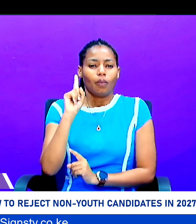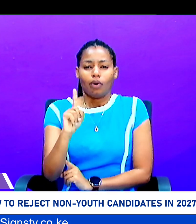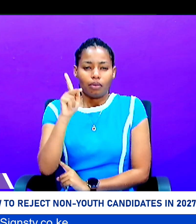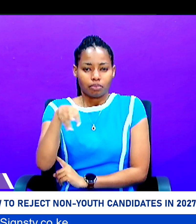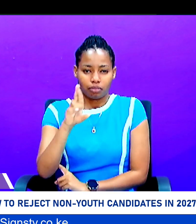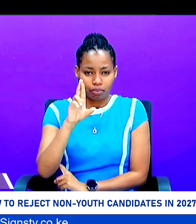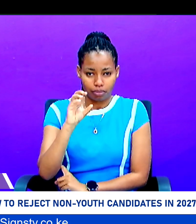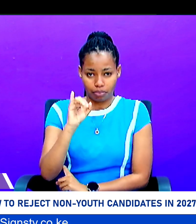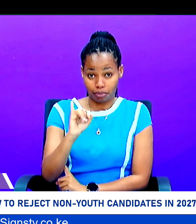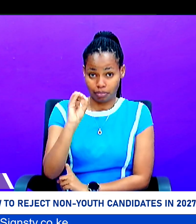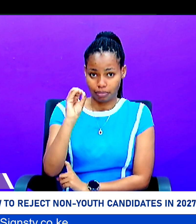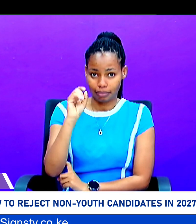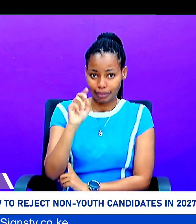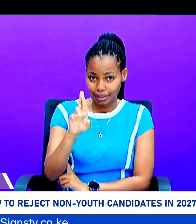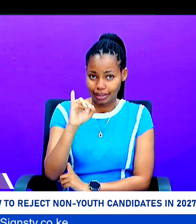of the youth.